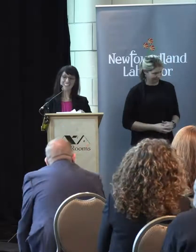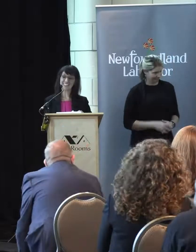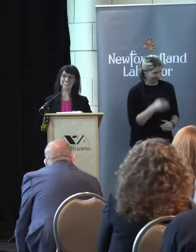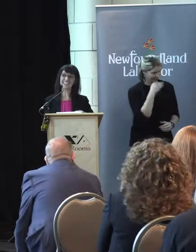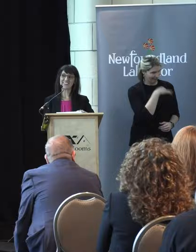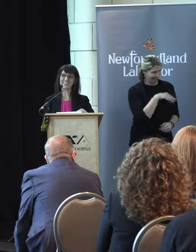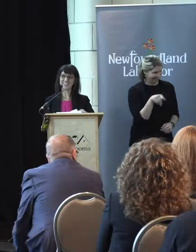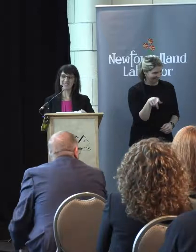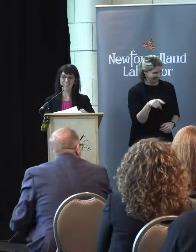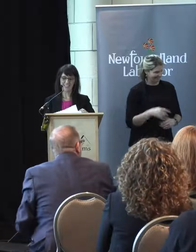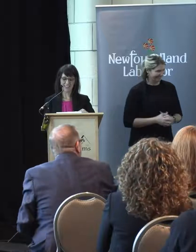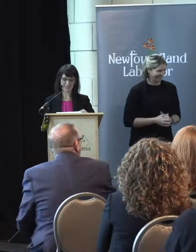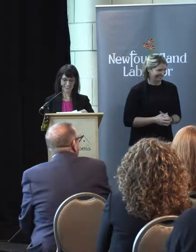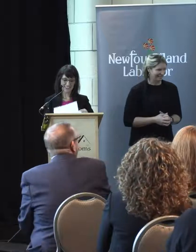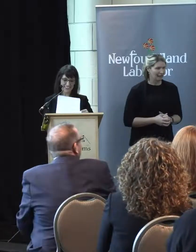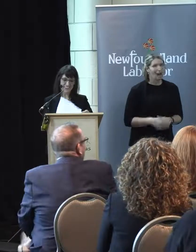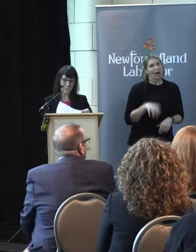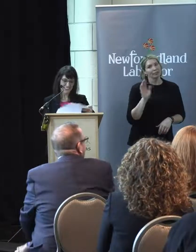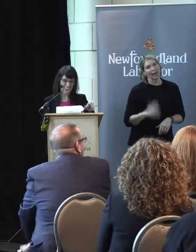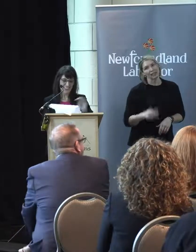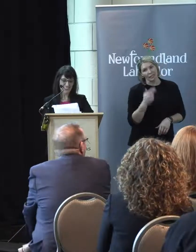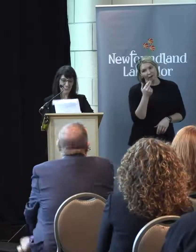So I said, that's hilarious, send me another one.